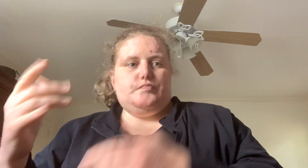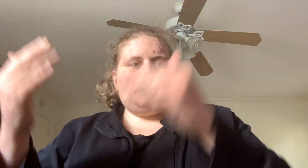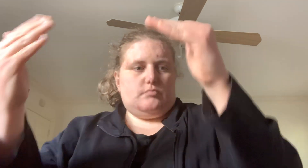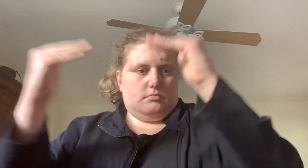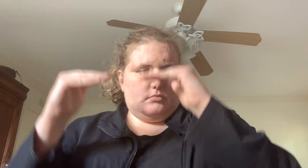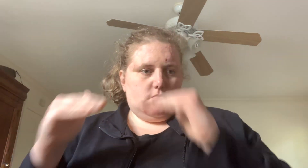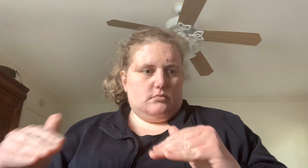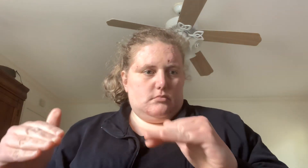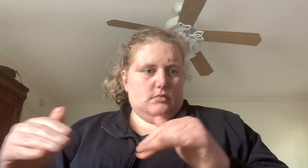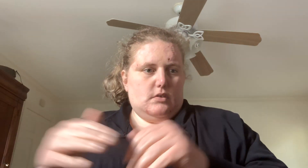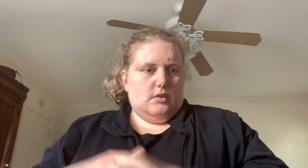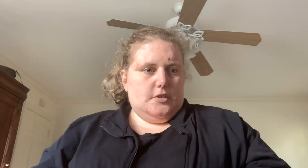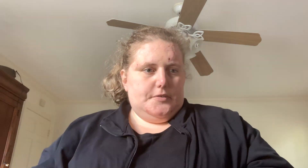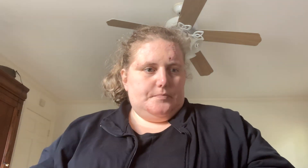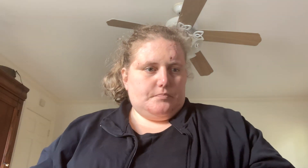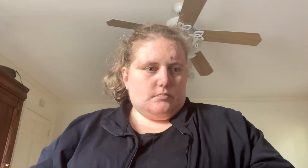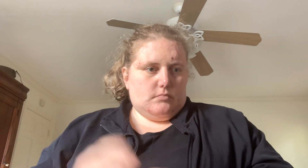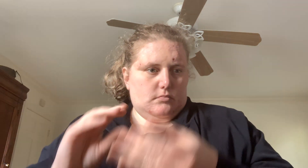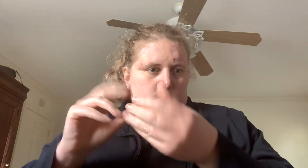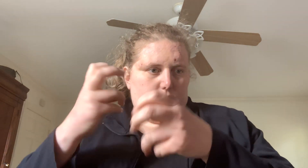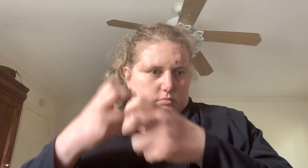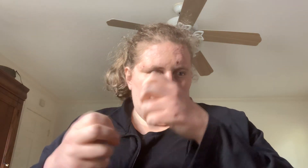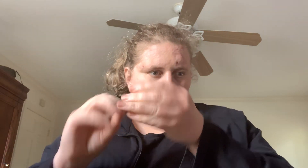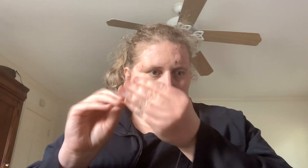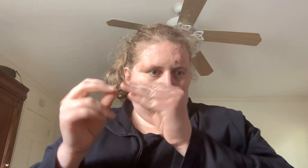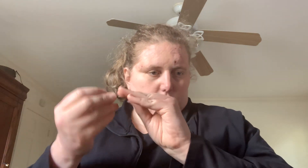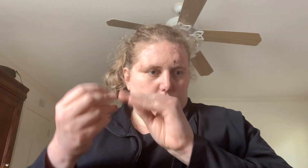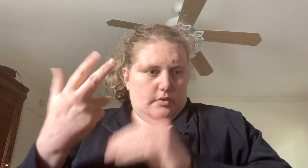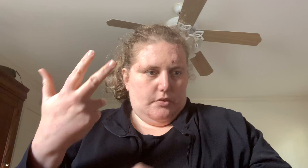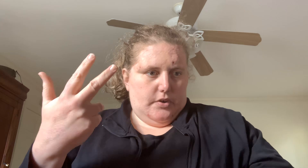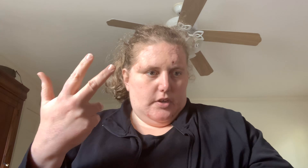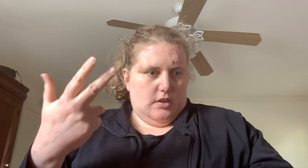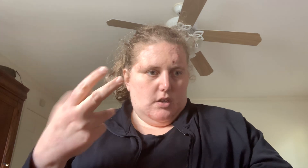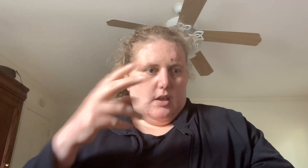78.2 grams of oxygen.